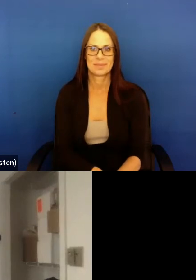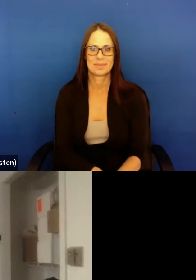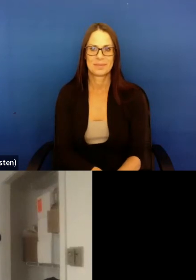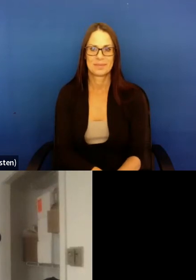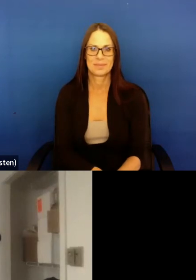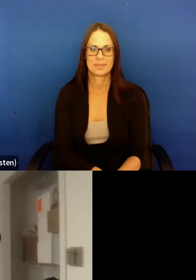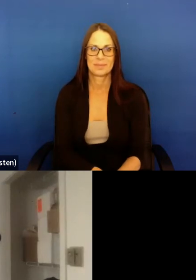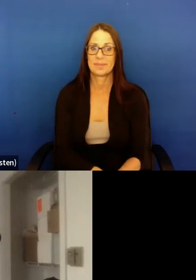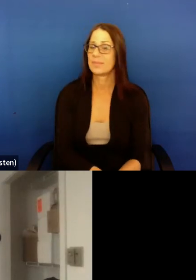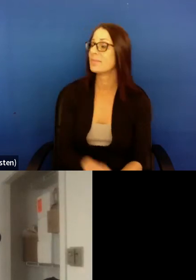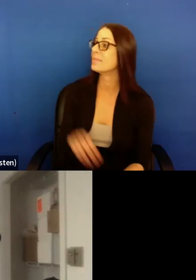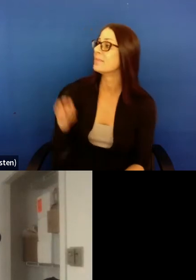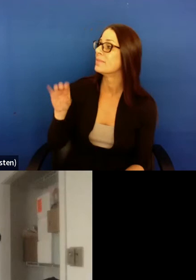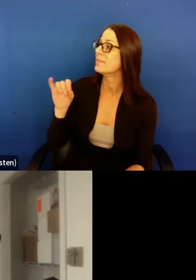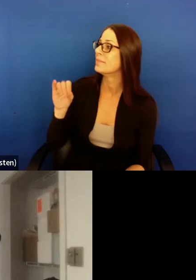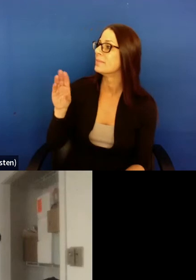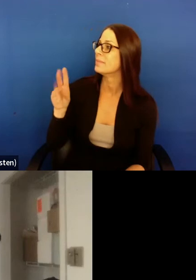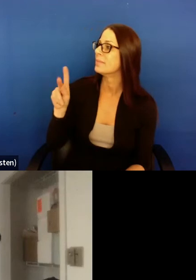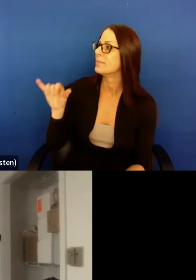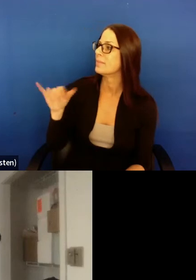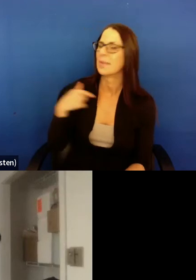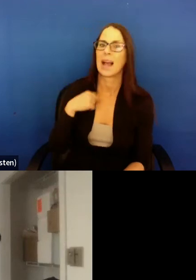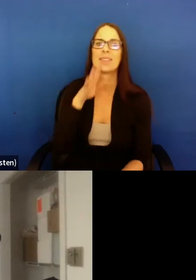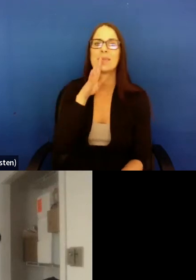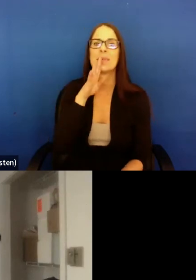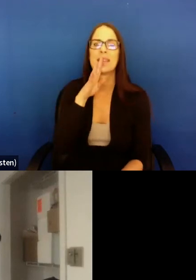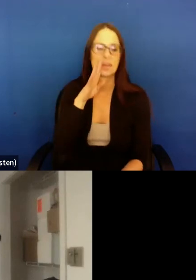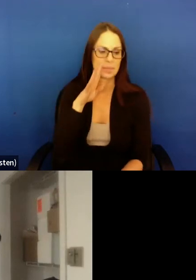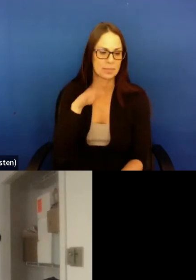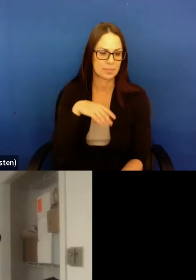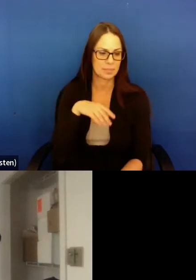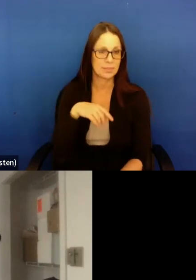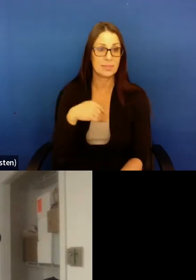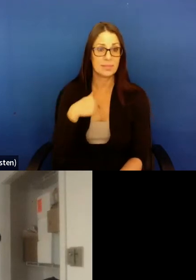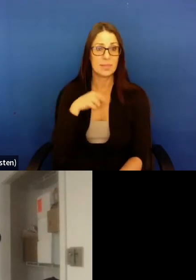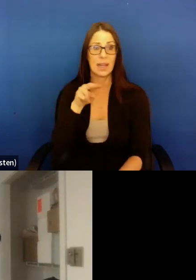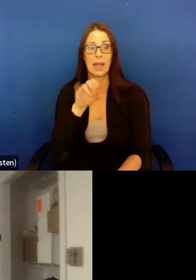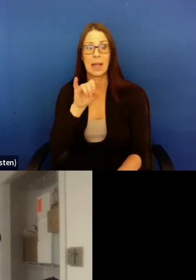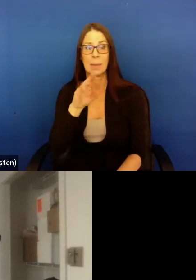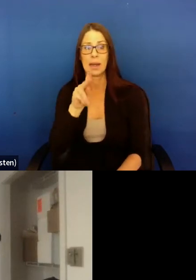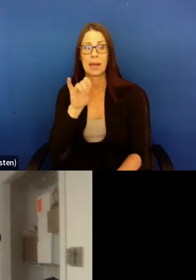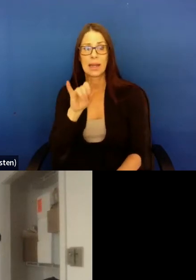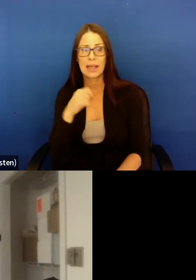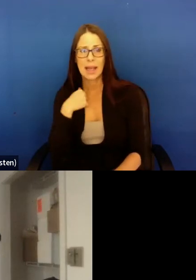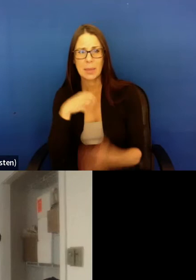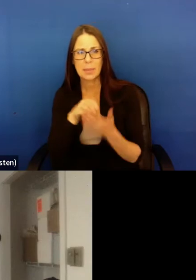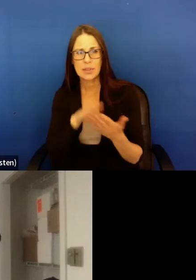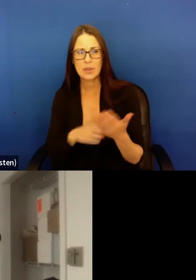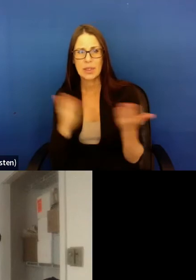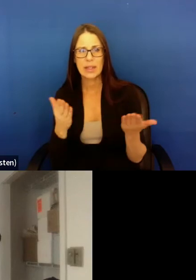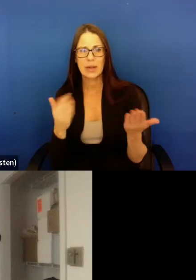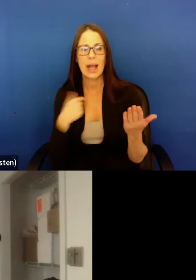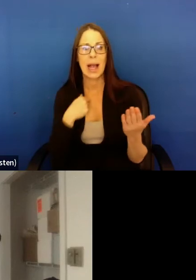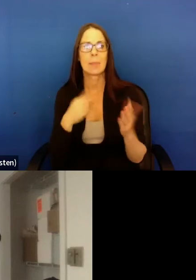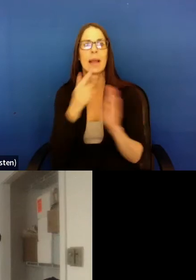Yes, Mickey. Yeah, so I'll speak up so you don't have to repeat. I'm Mickey. I'm a PhD student here. I'm legally